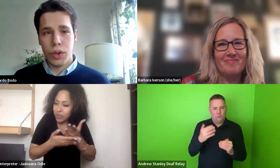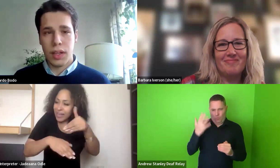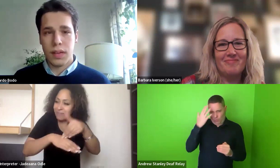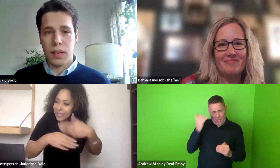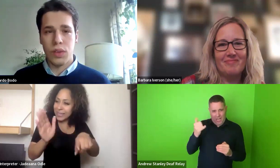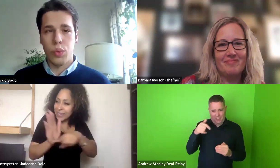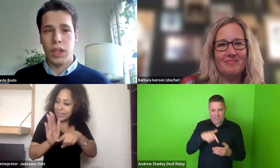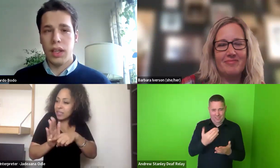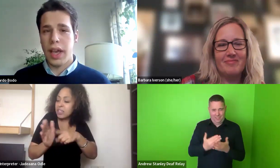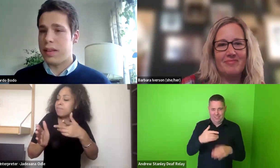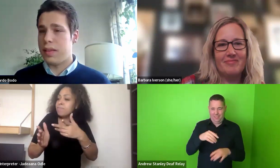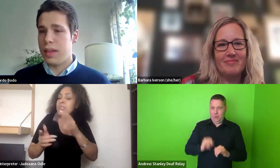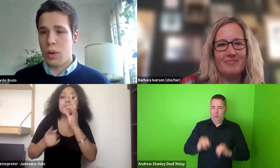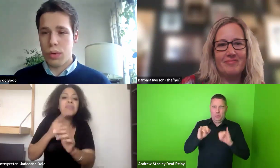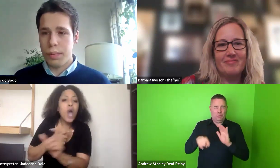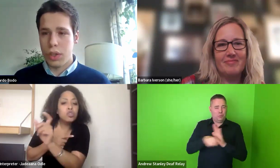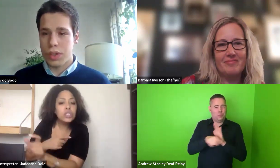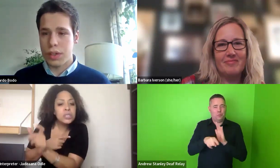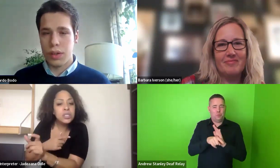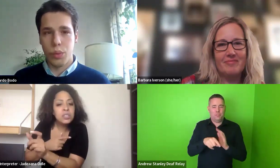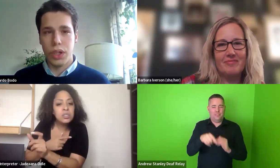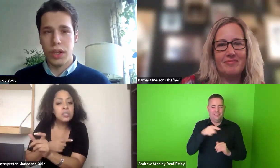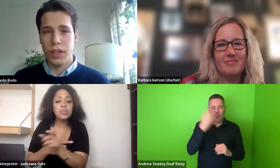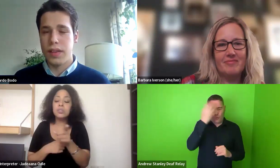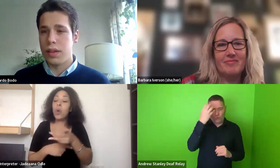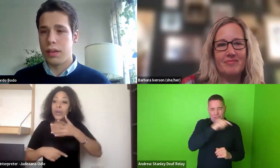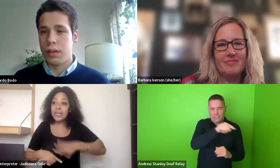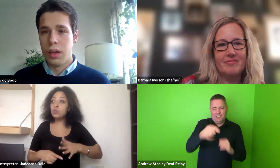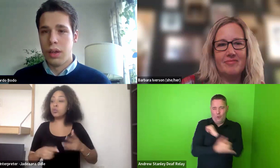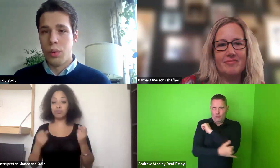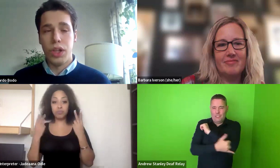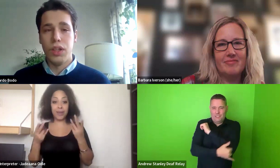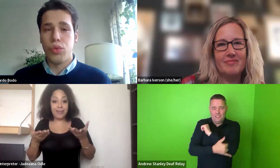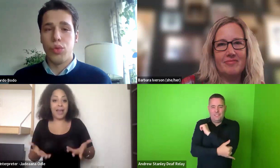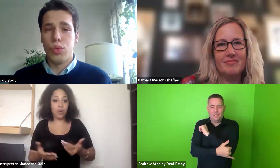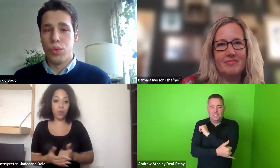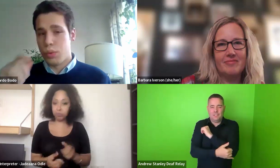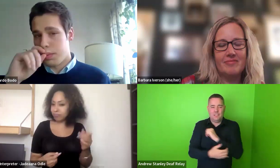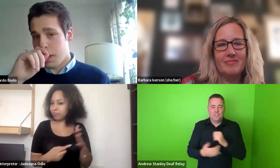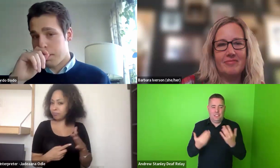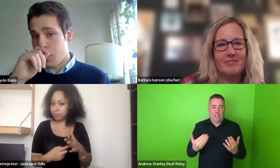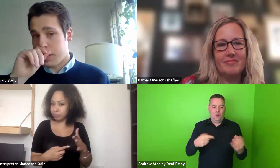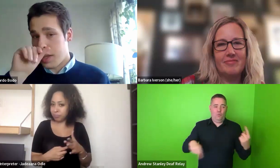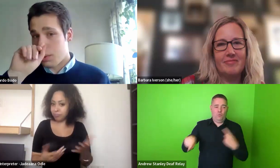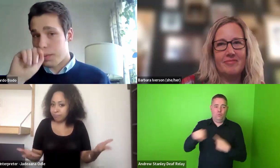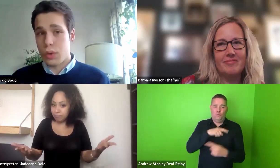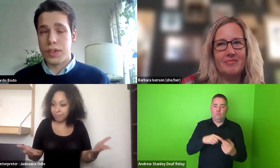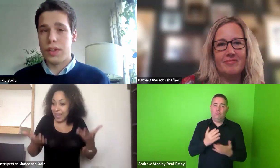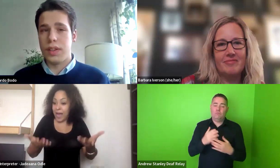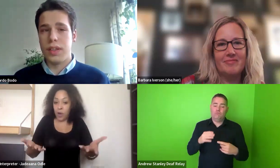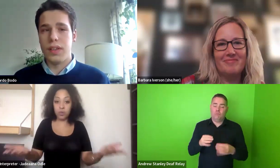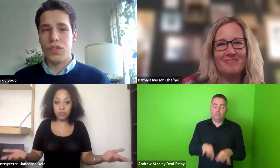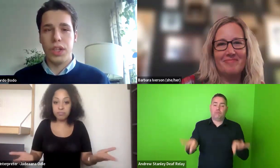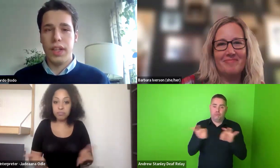very important that we act now, because we really need to act now,